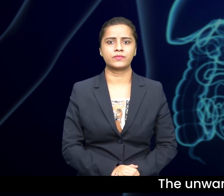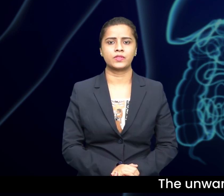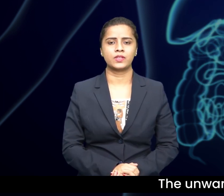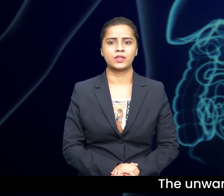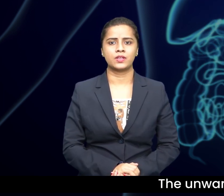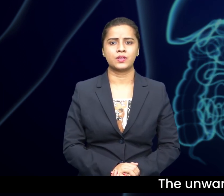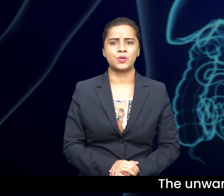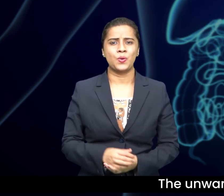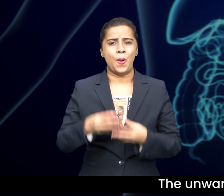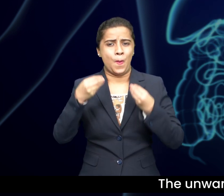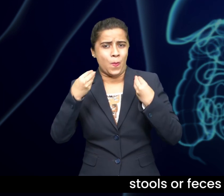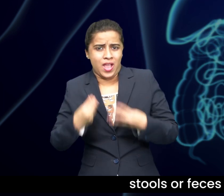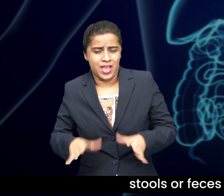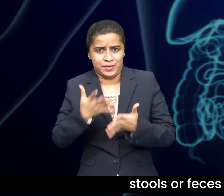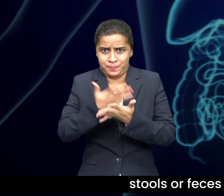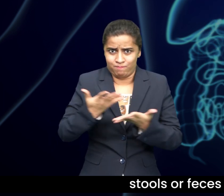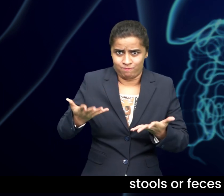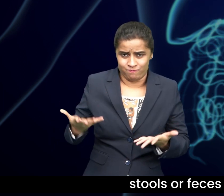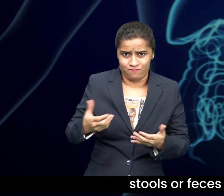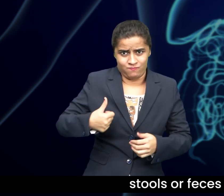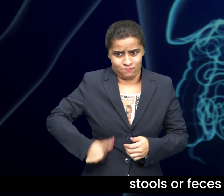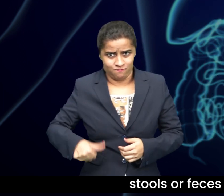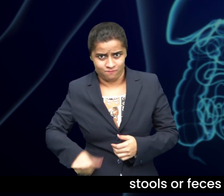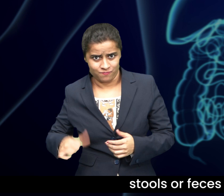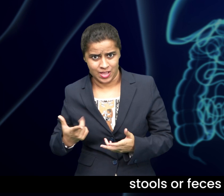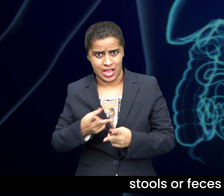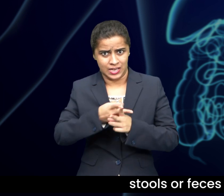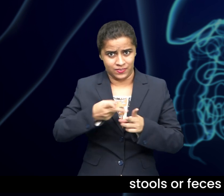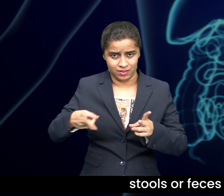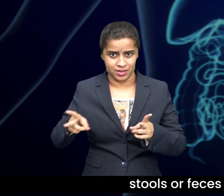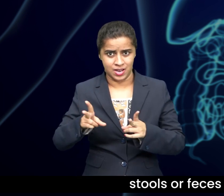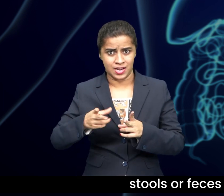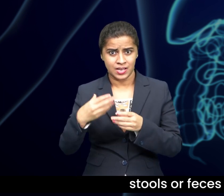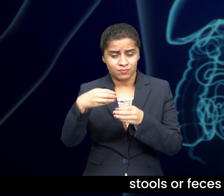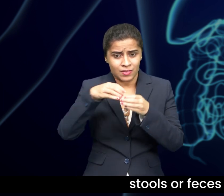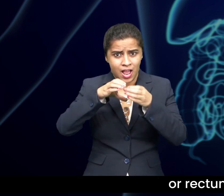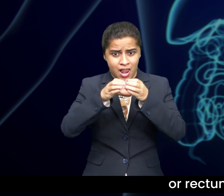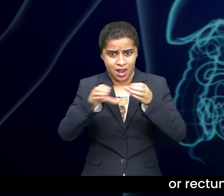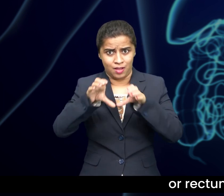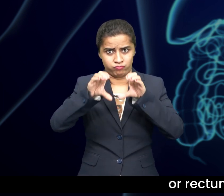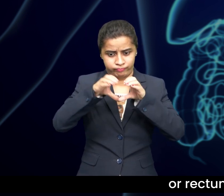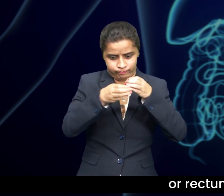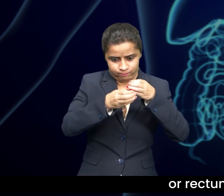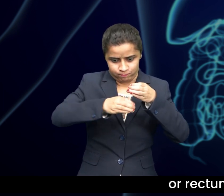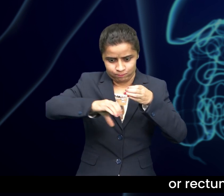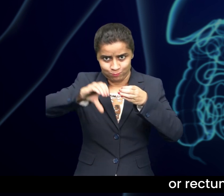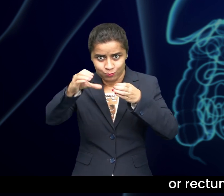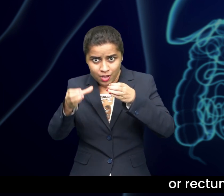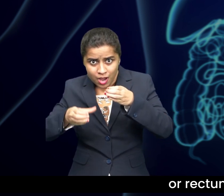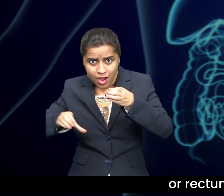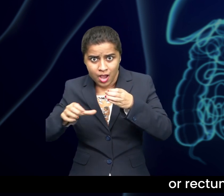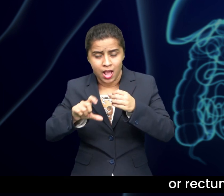The unwanted waste material, stools or feces, reach the large intestine or rectum by